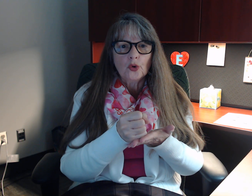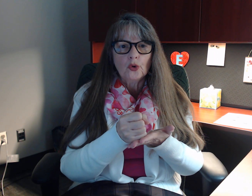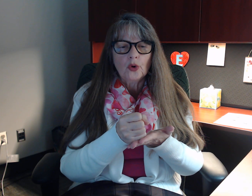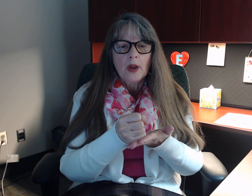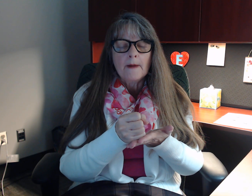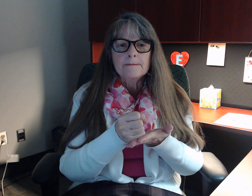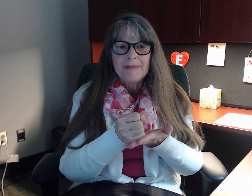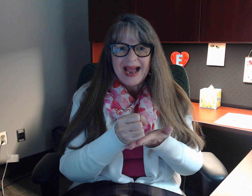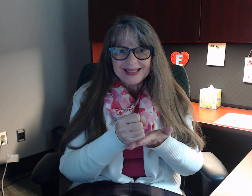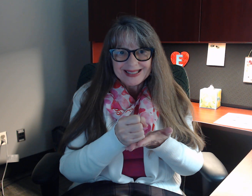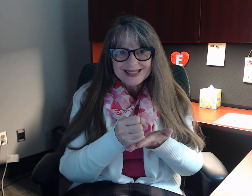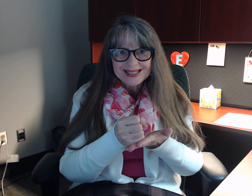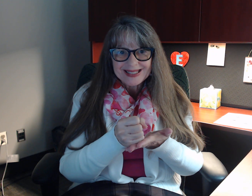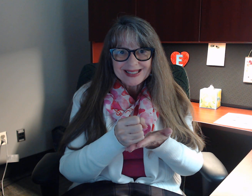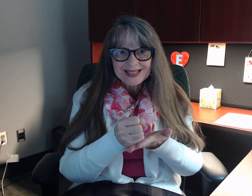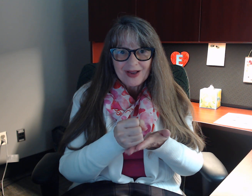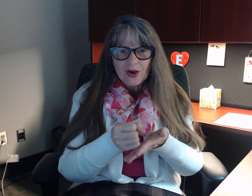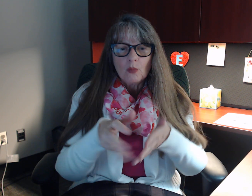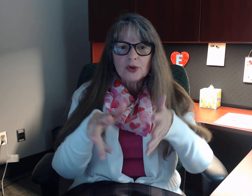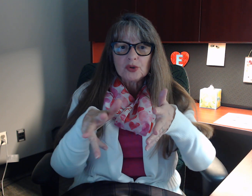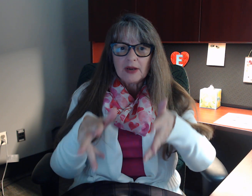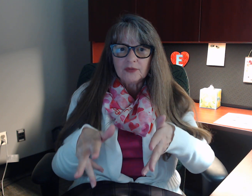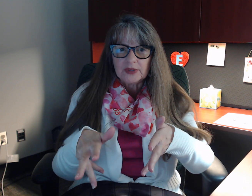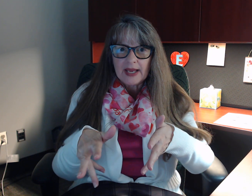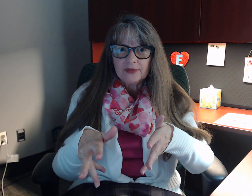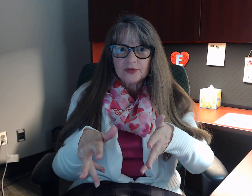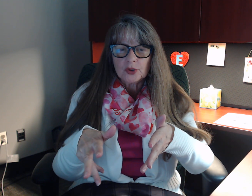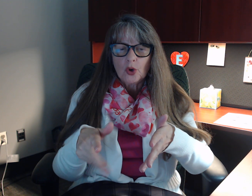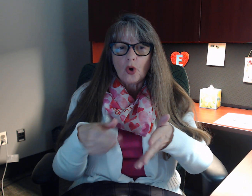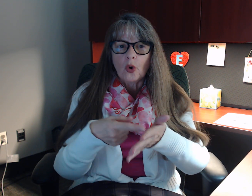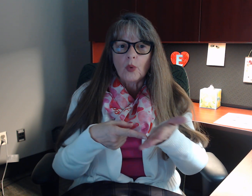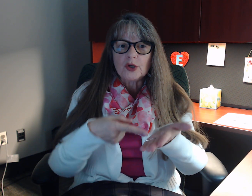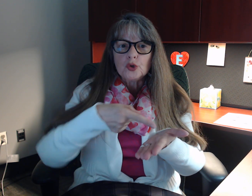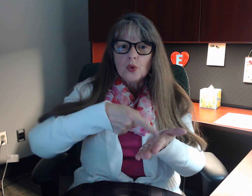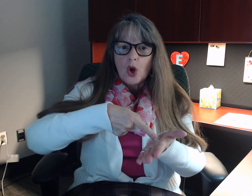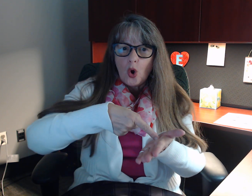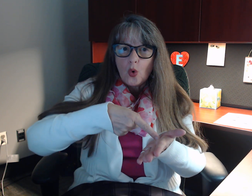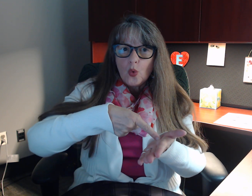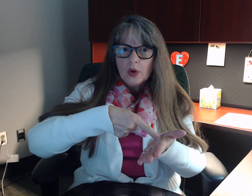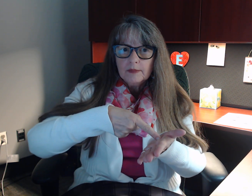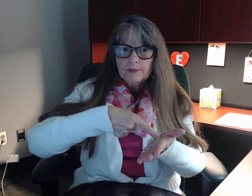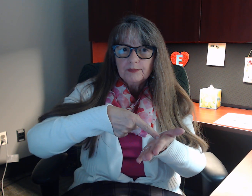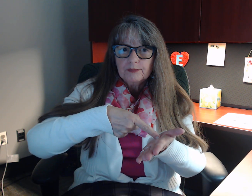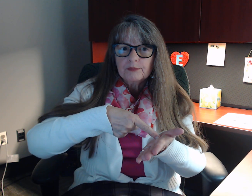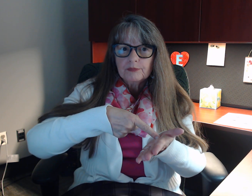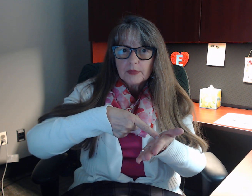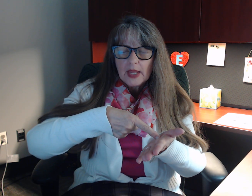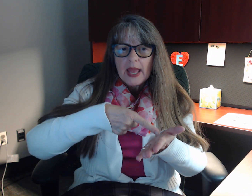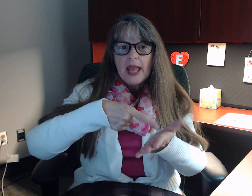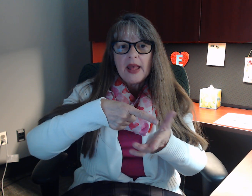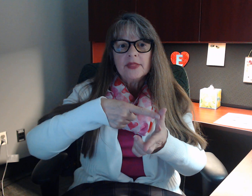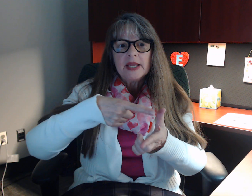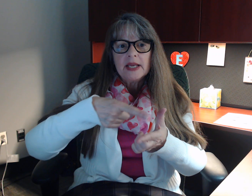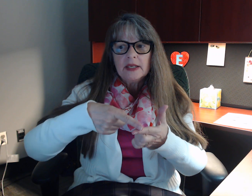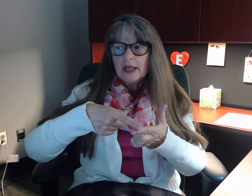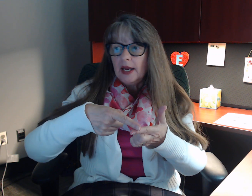your balance, what you have left or what you owe, and